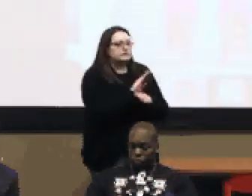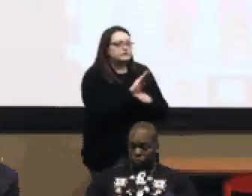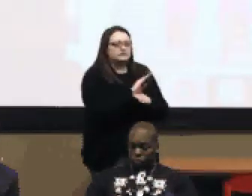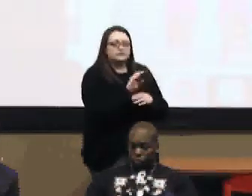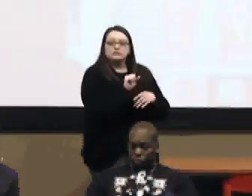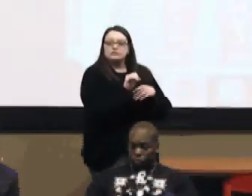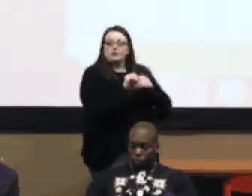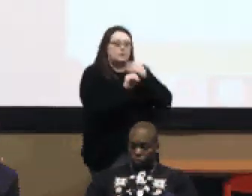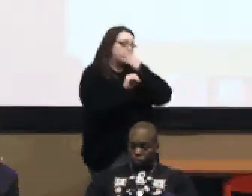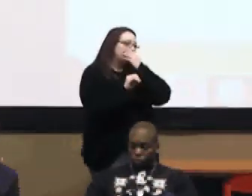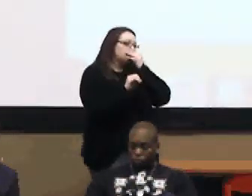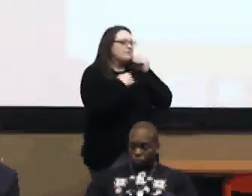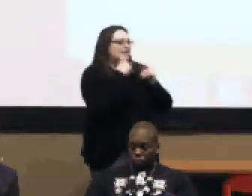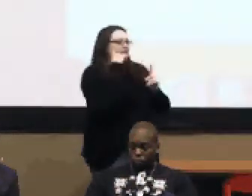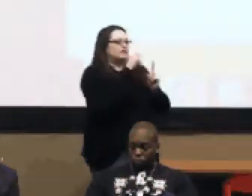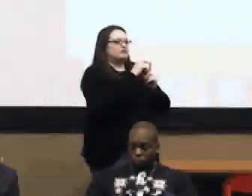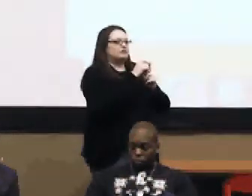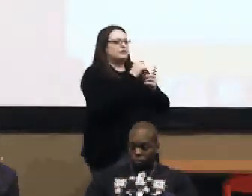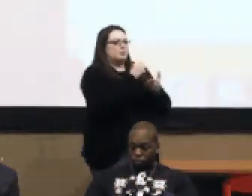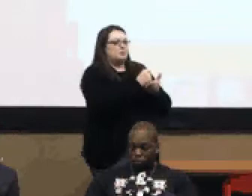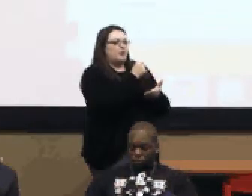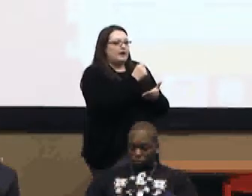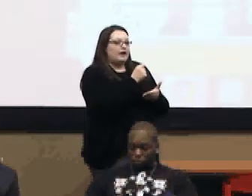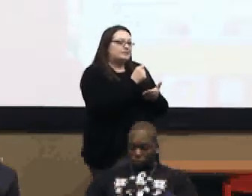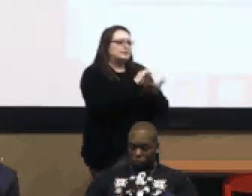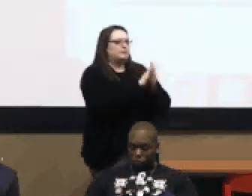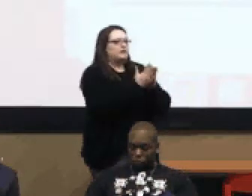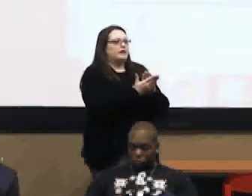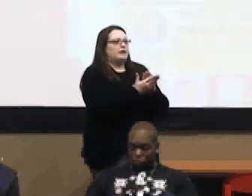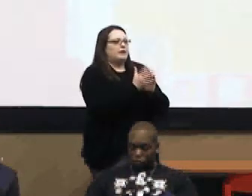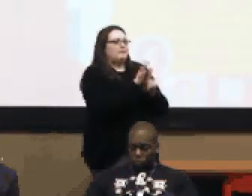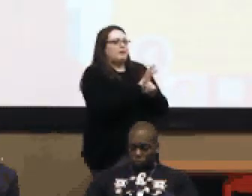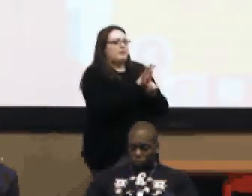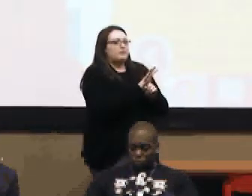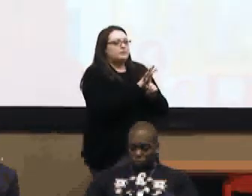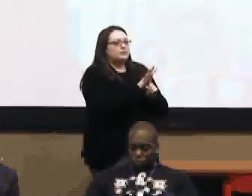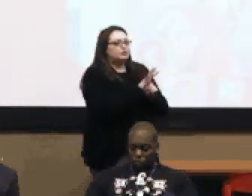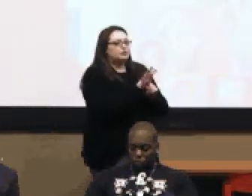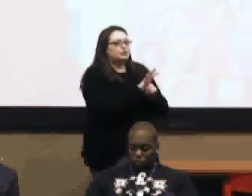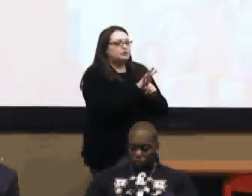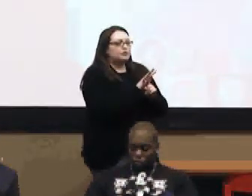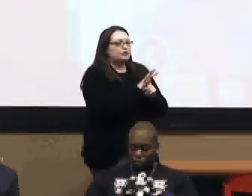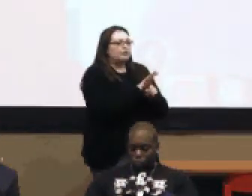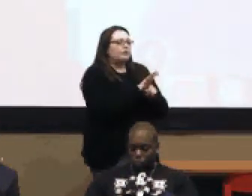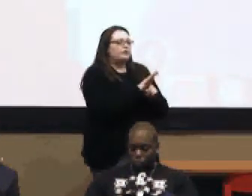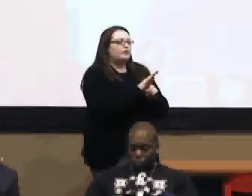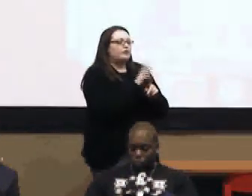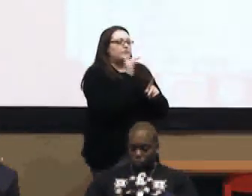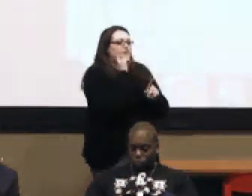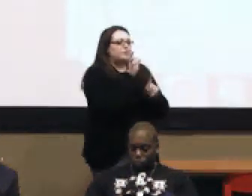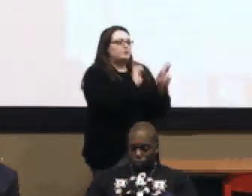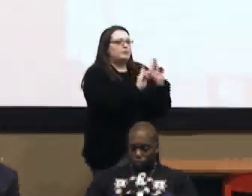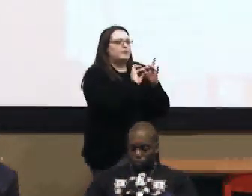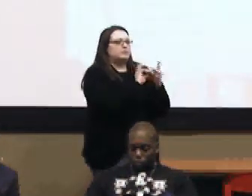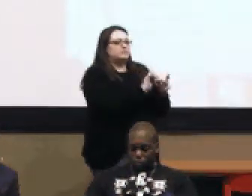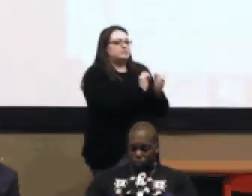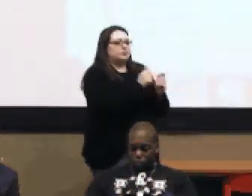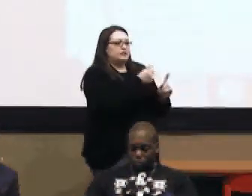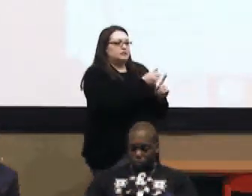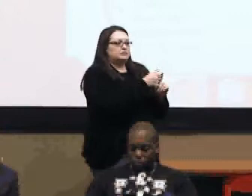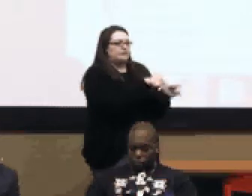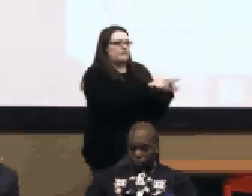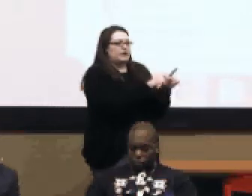so I think that the term brand kind of became in vogue and started becoming kind of trendy for people to associate with themselves